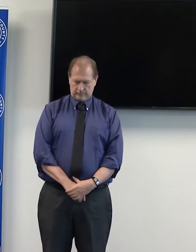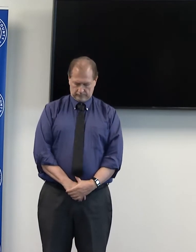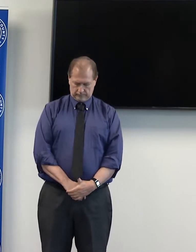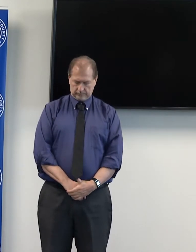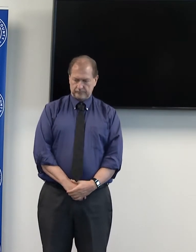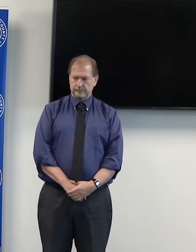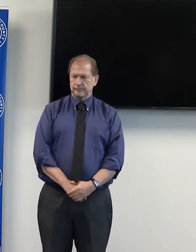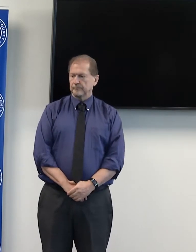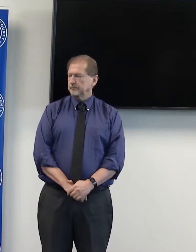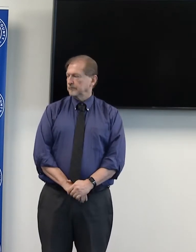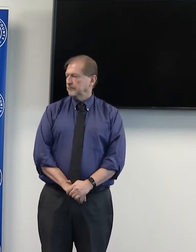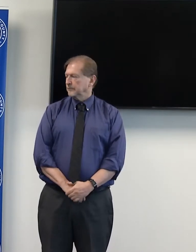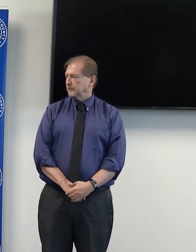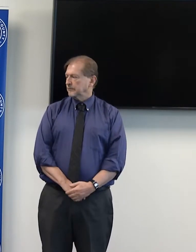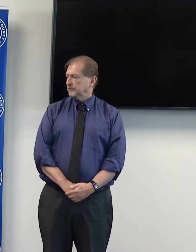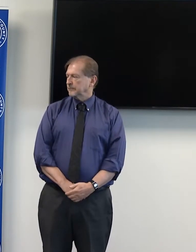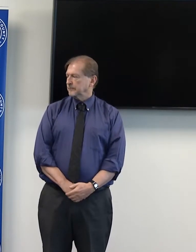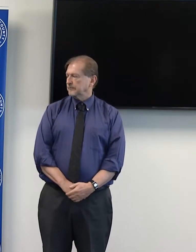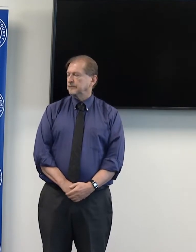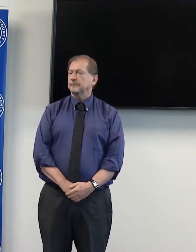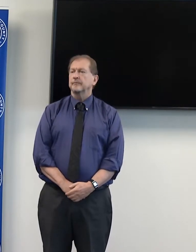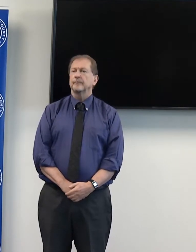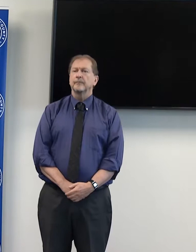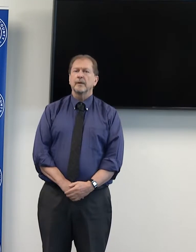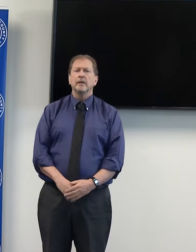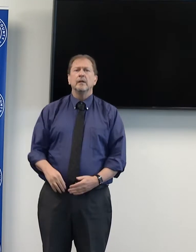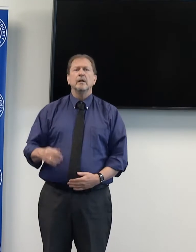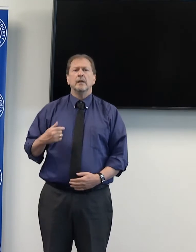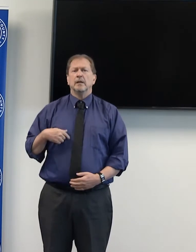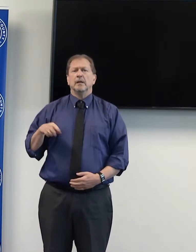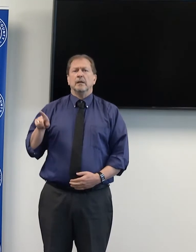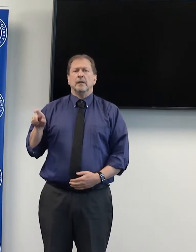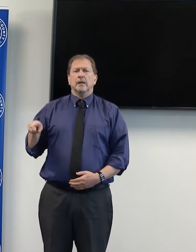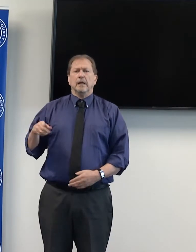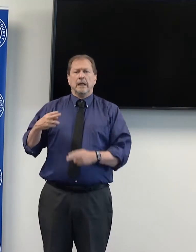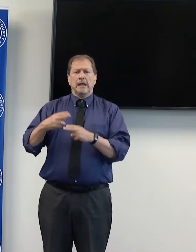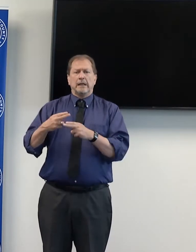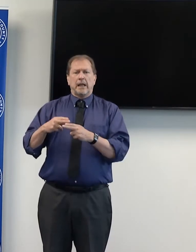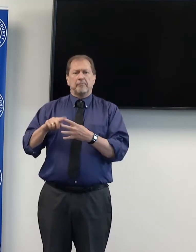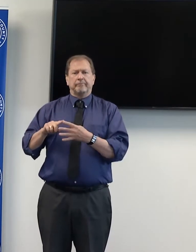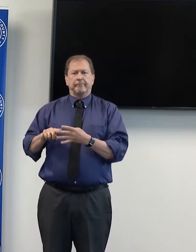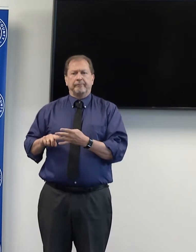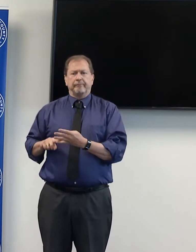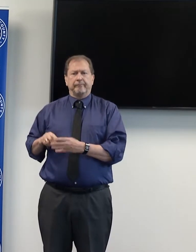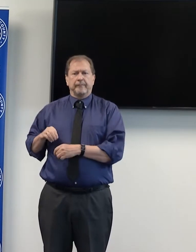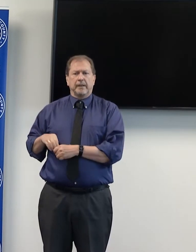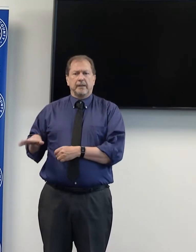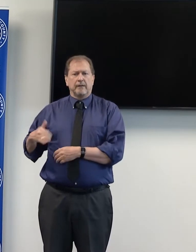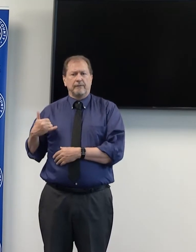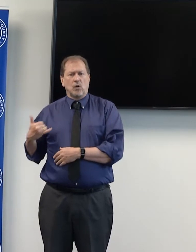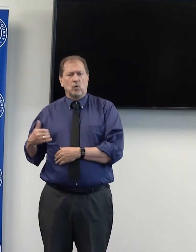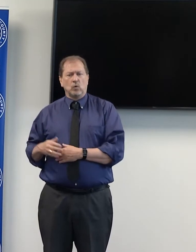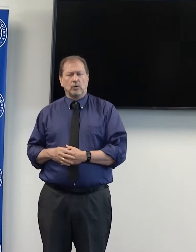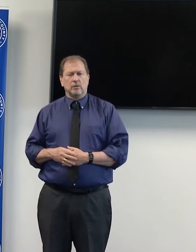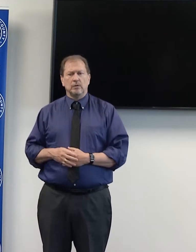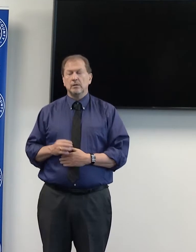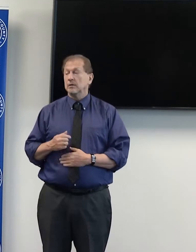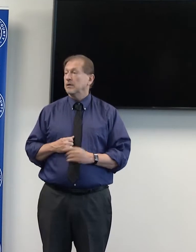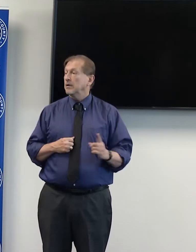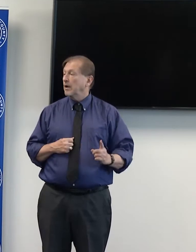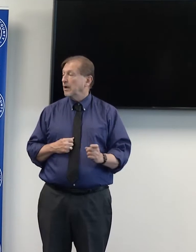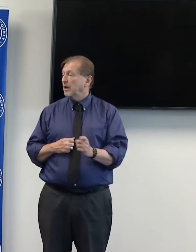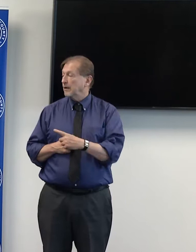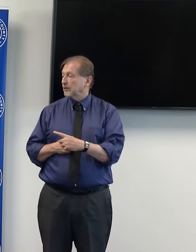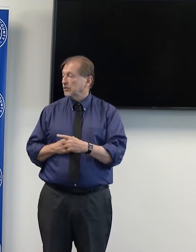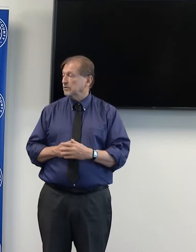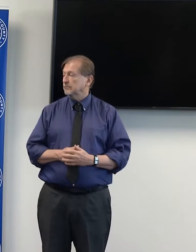All right, who do we have on? Greg? Yeah, this is Greg Hines at Crank Chicago Business. Mr. Sheriff, let me start